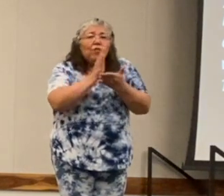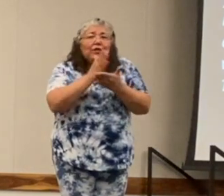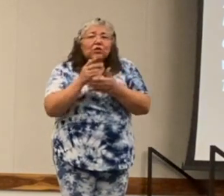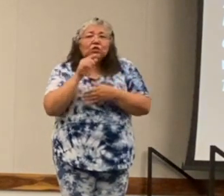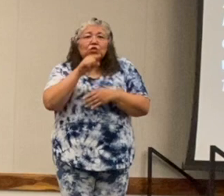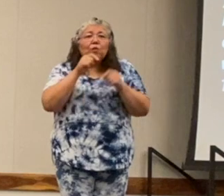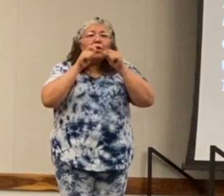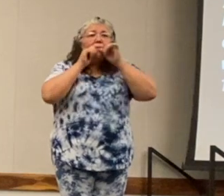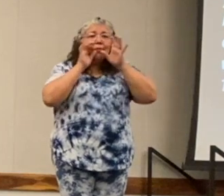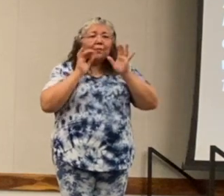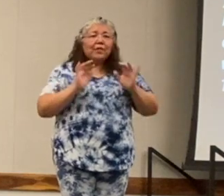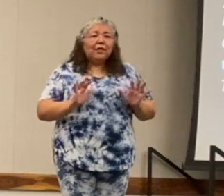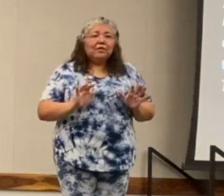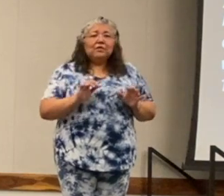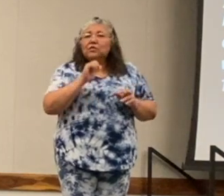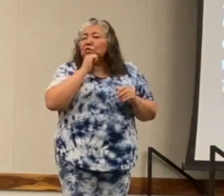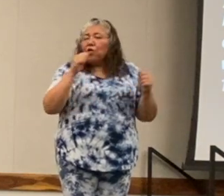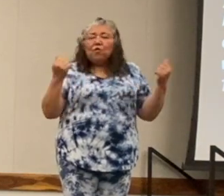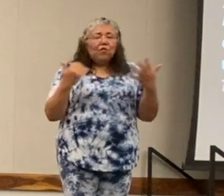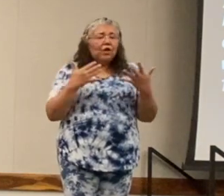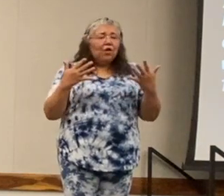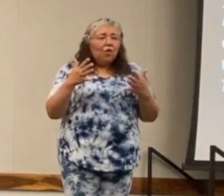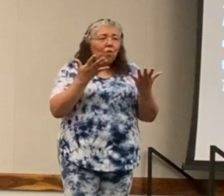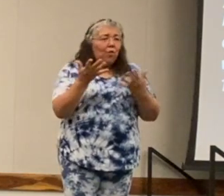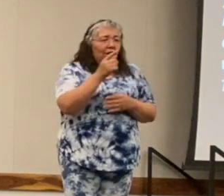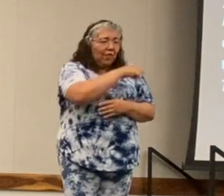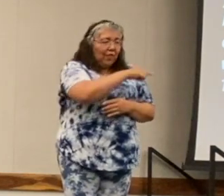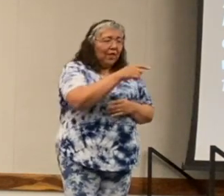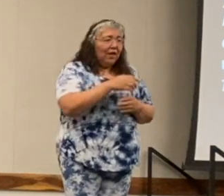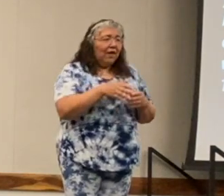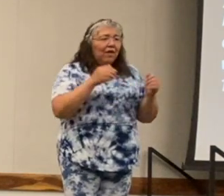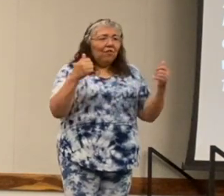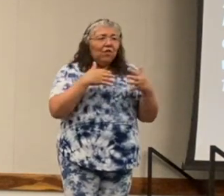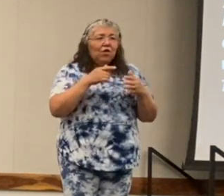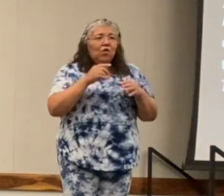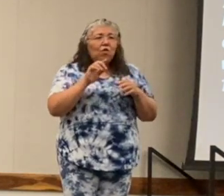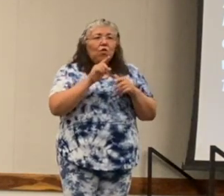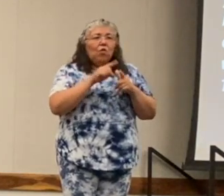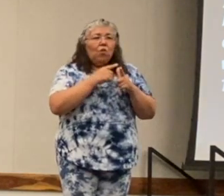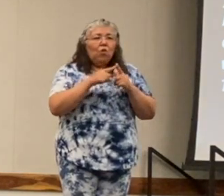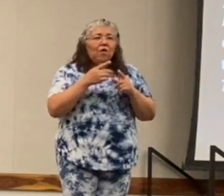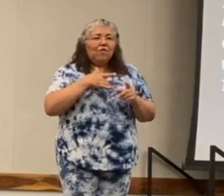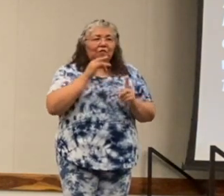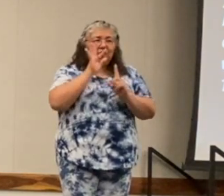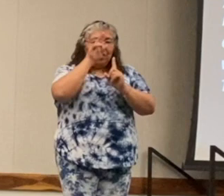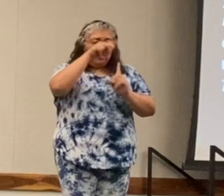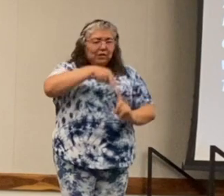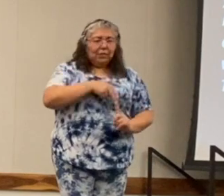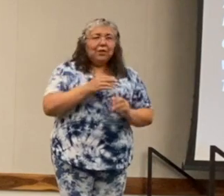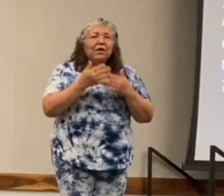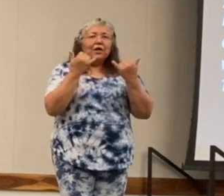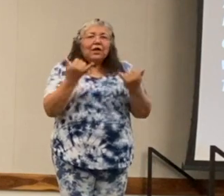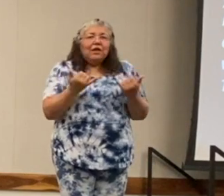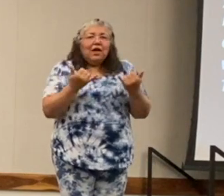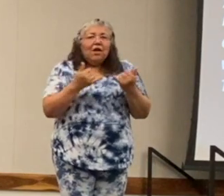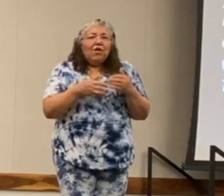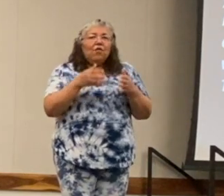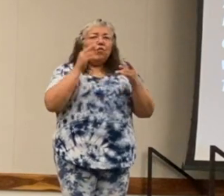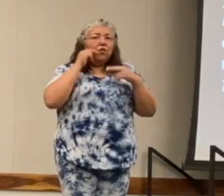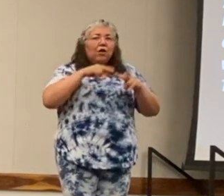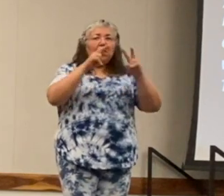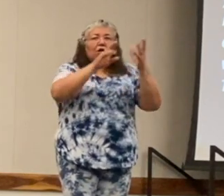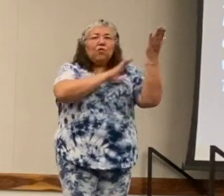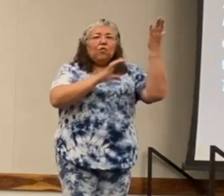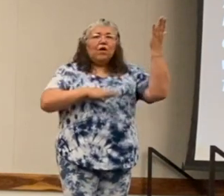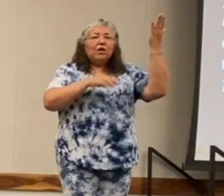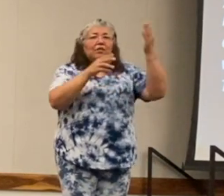you are blessed. Do not fear what they fear or be intimidated, but in your hearts regard Christ the Lord as holy. Listen to